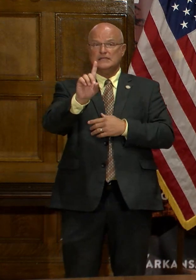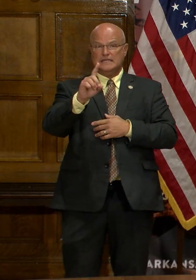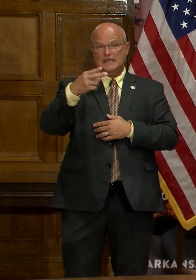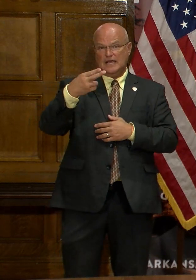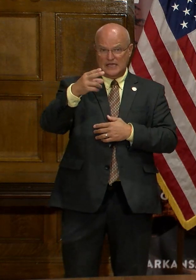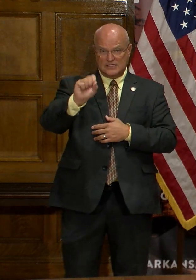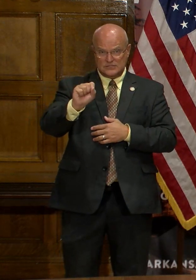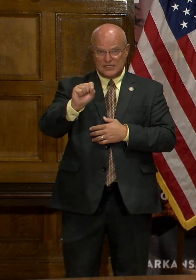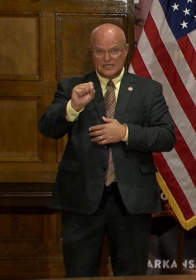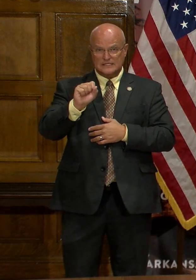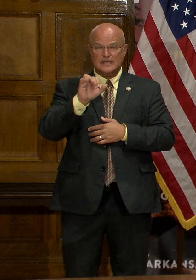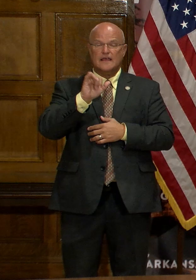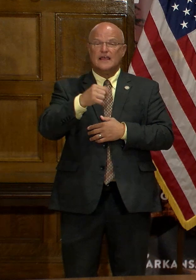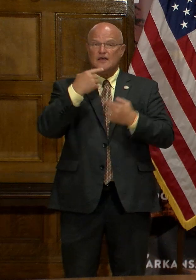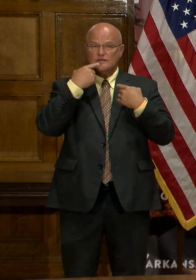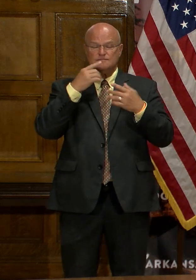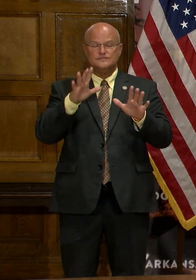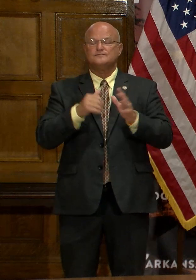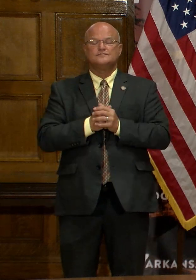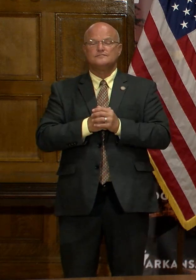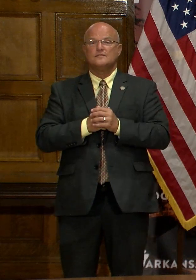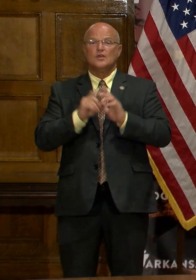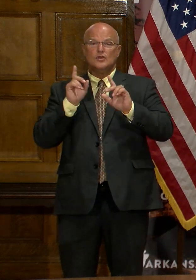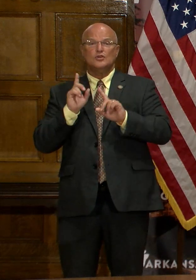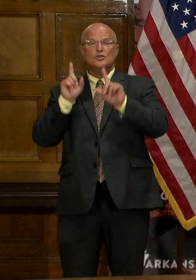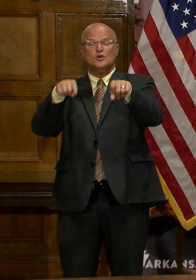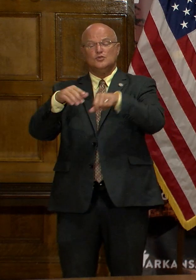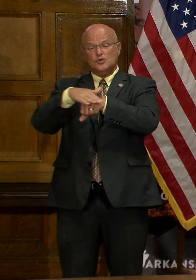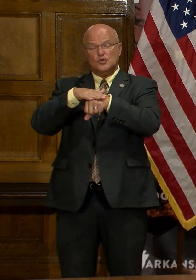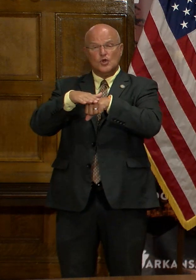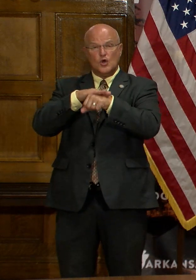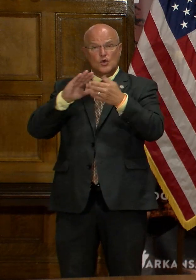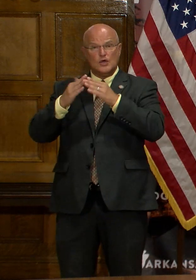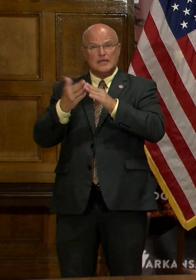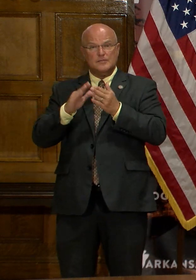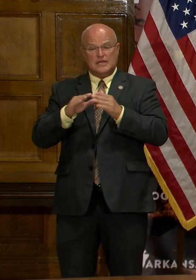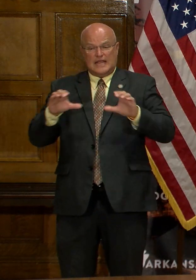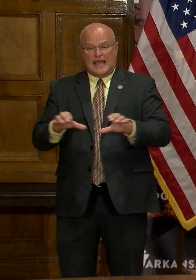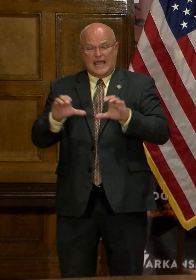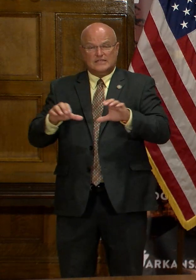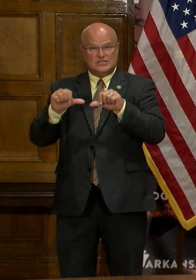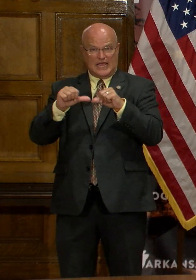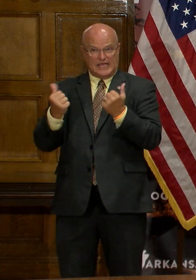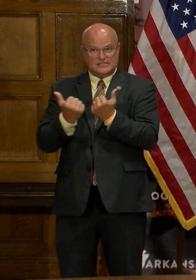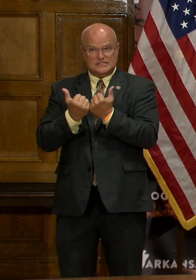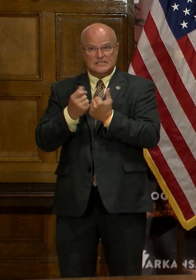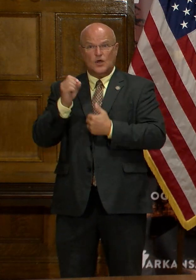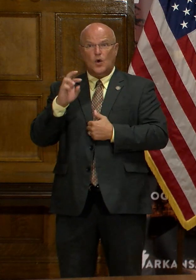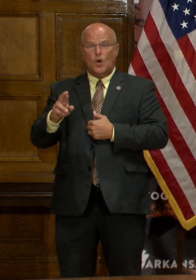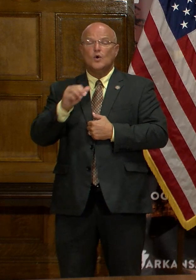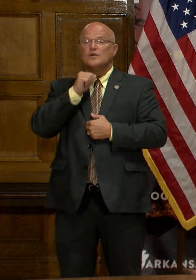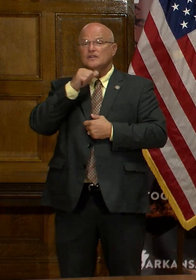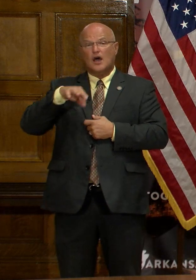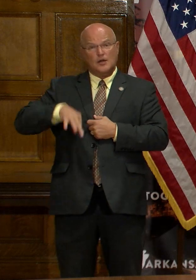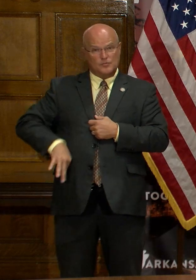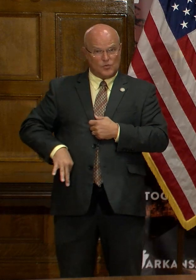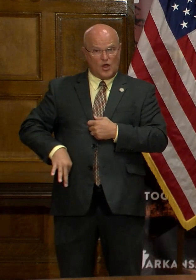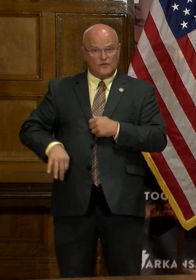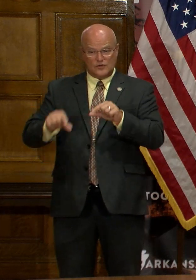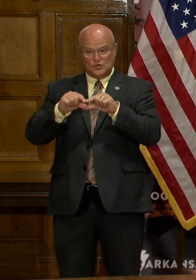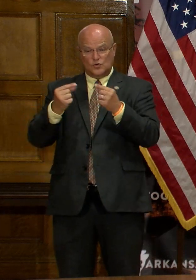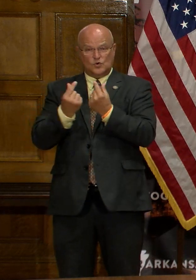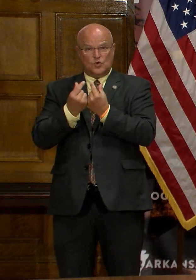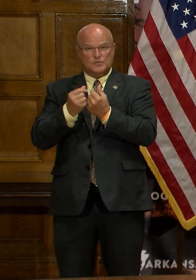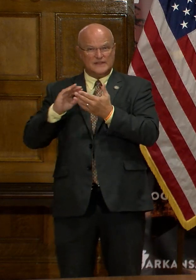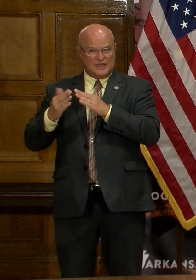Services that has that you go to your local community action agency or your nonprofit